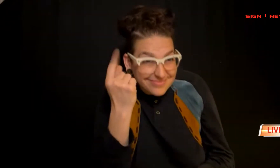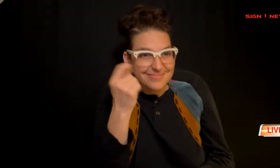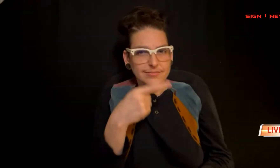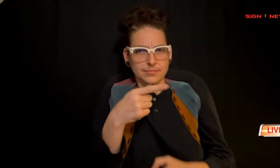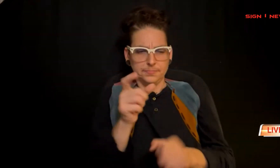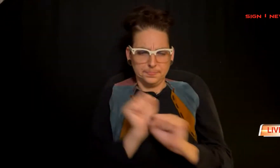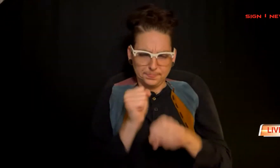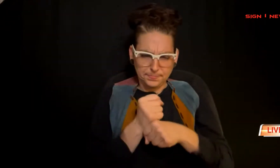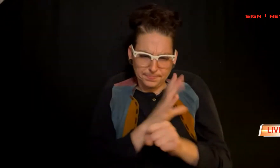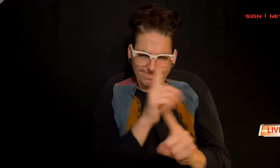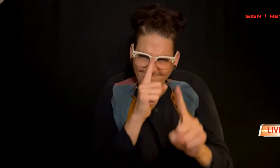possible